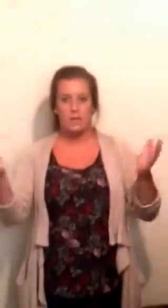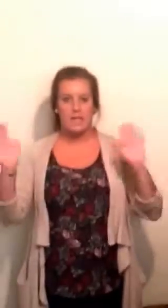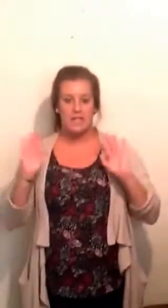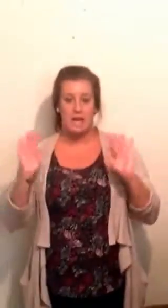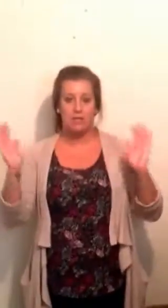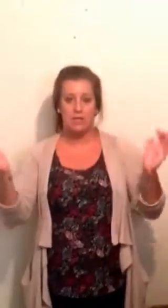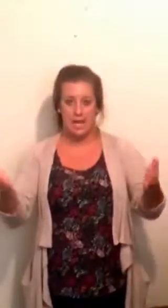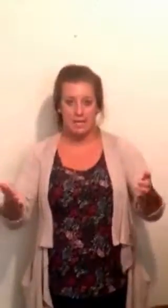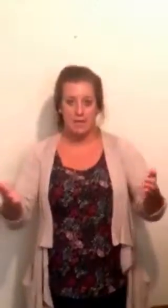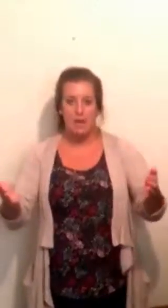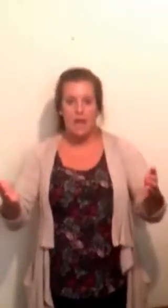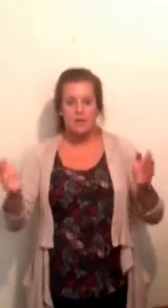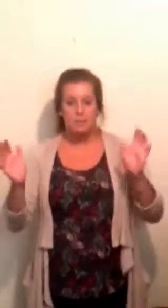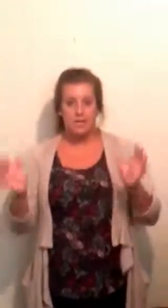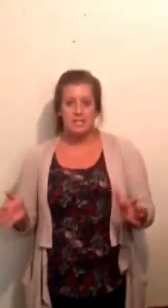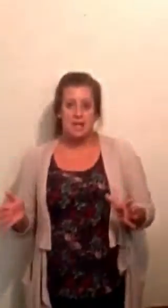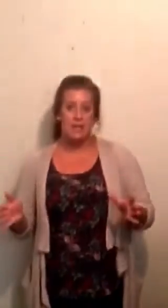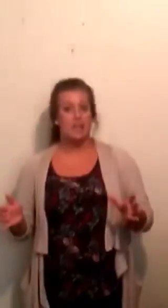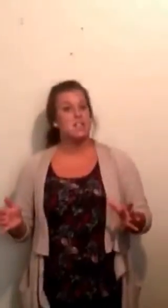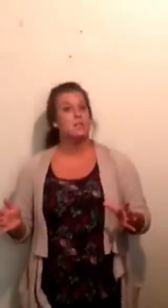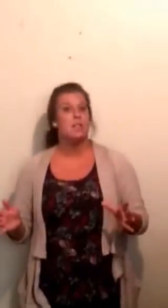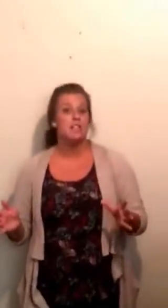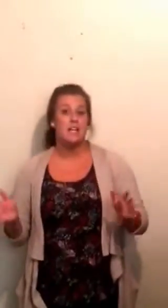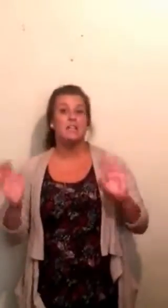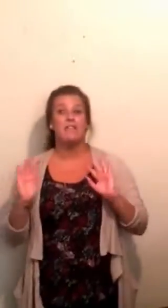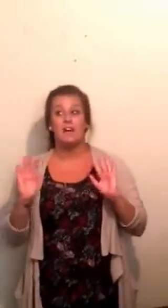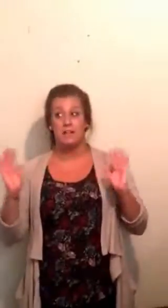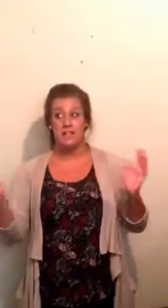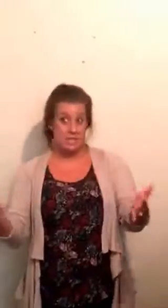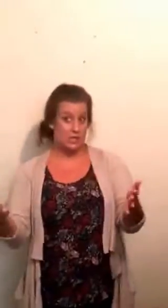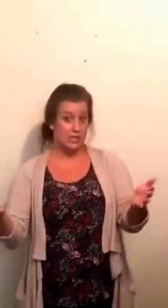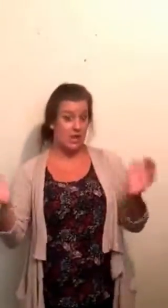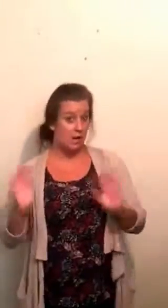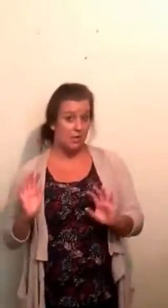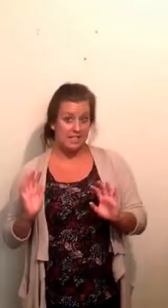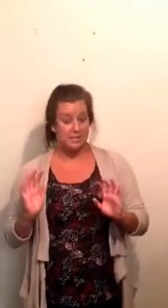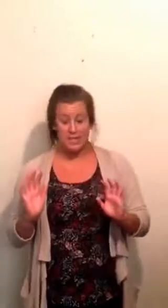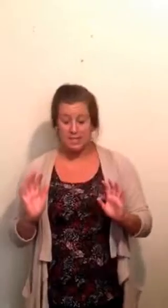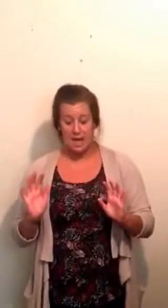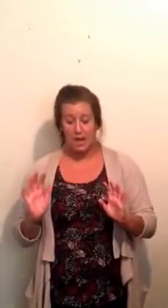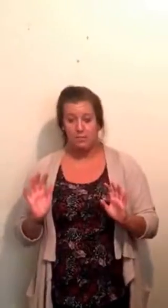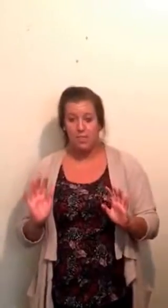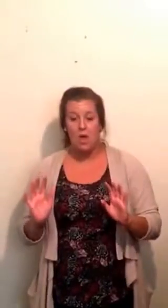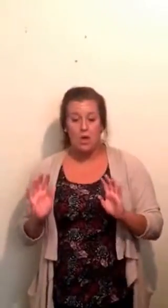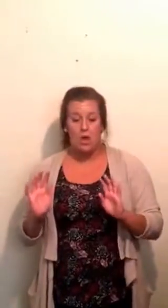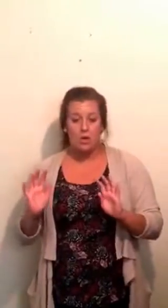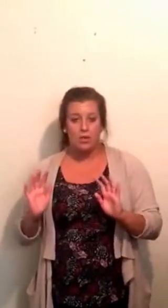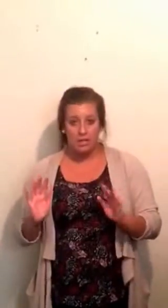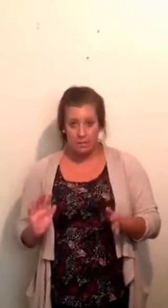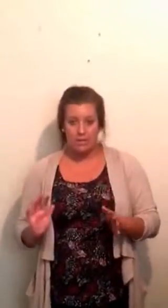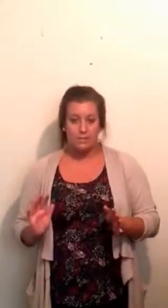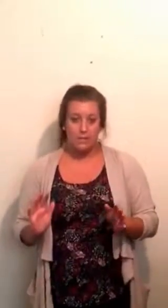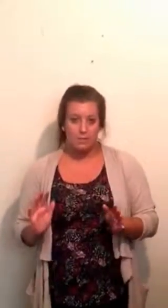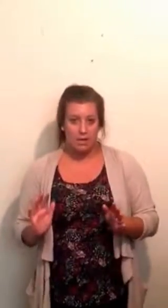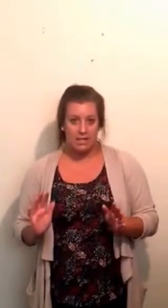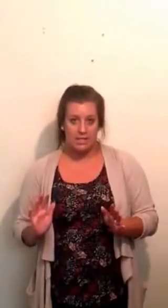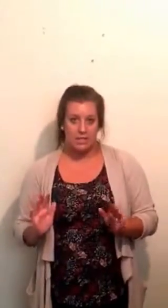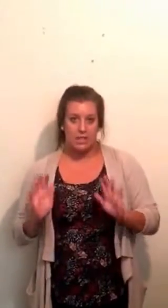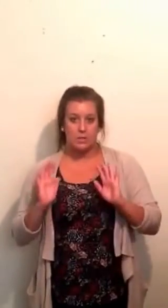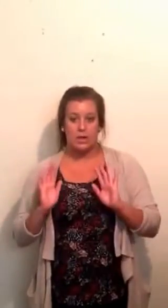on the outside, and you will be standing, and this will contain the veteran teachers that are our participants today. Your job during the first part of the session is going